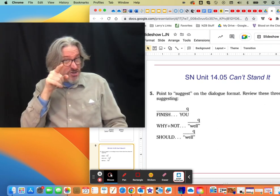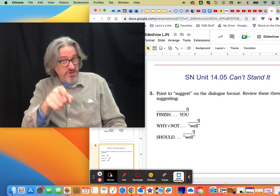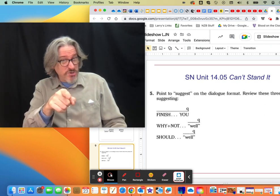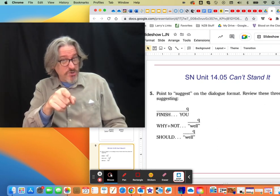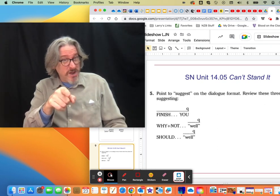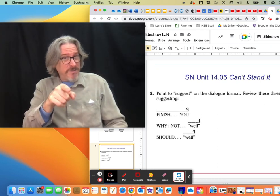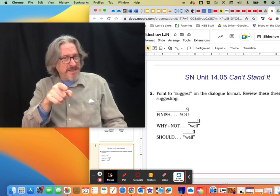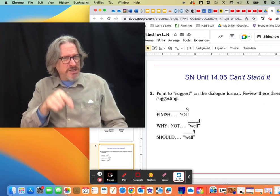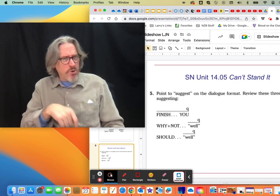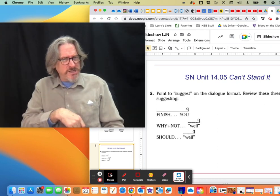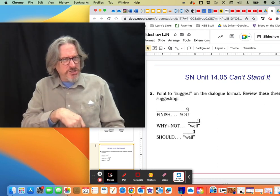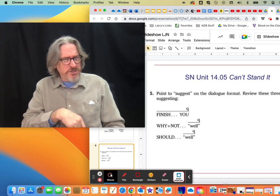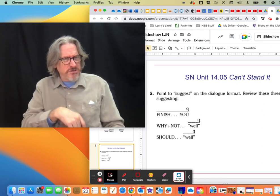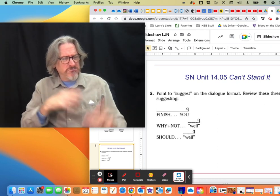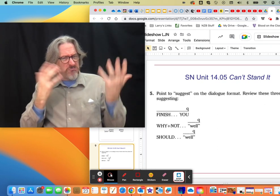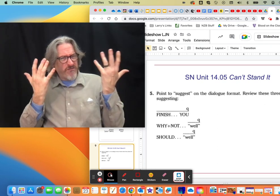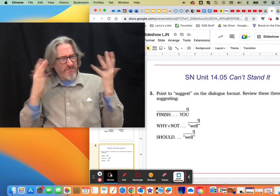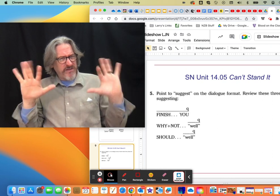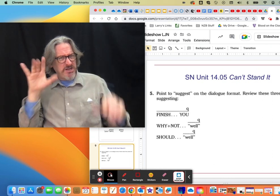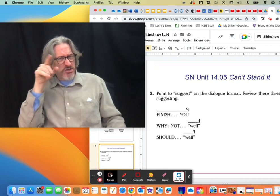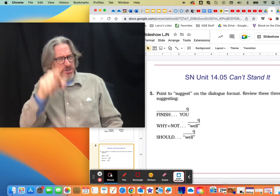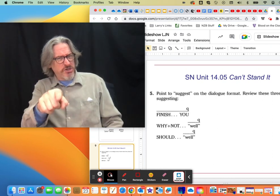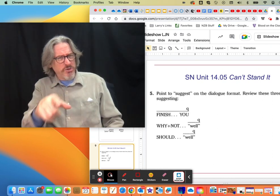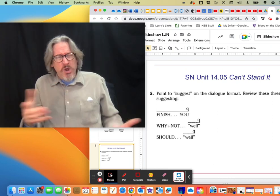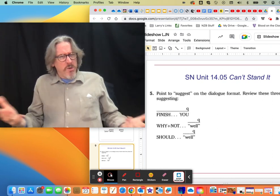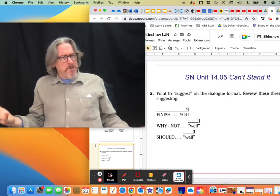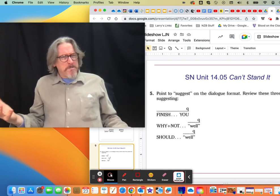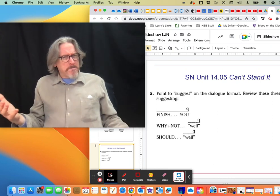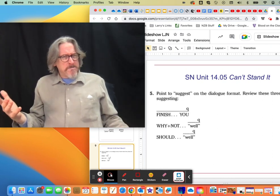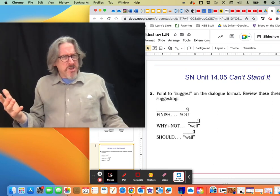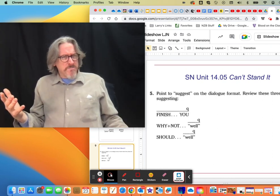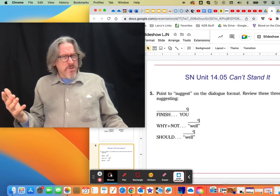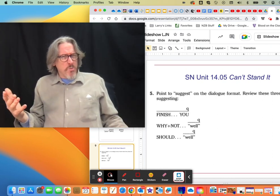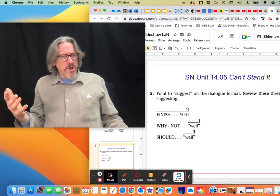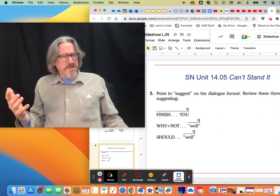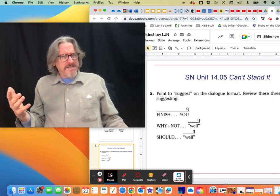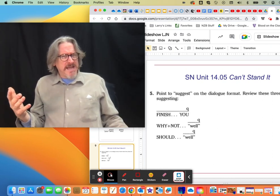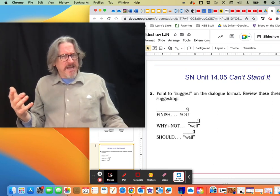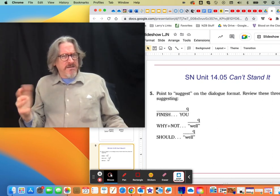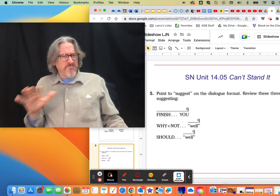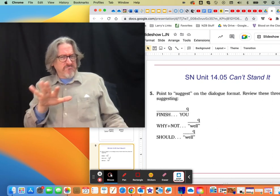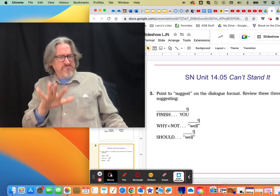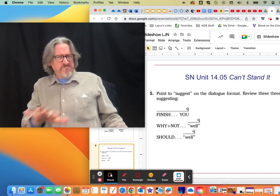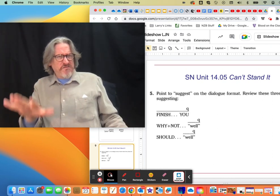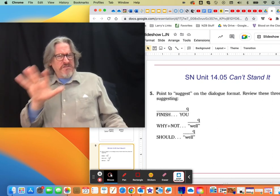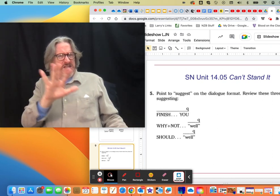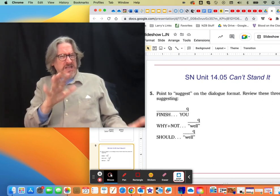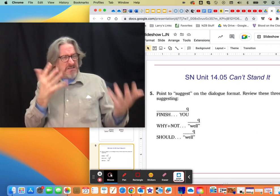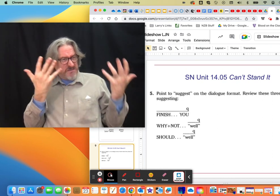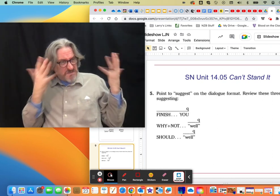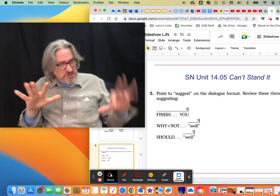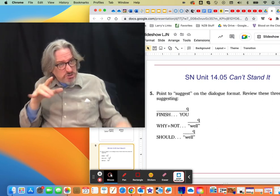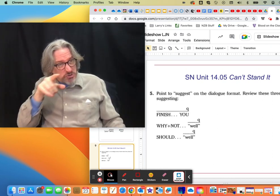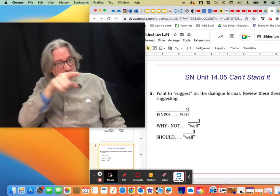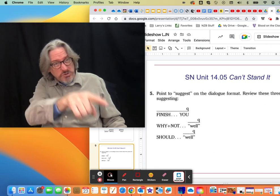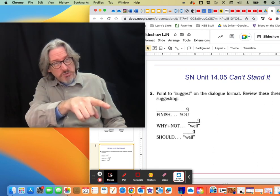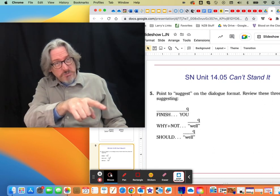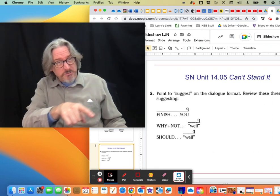finish you, but that's a question. Finish you. What does that feel like?